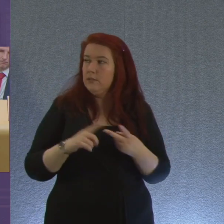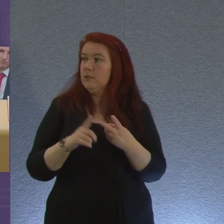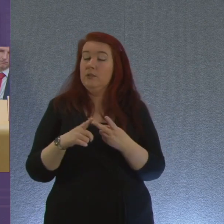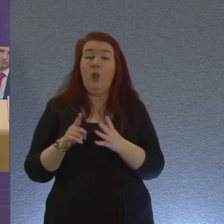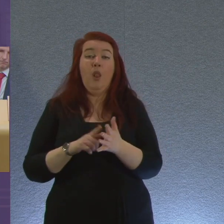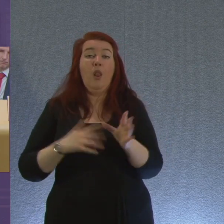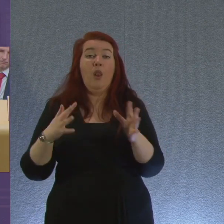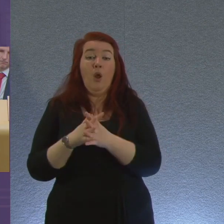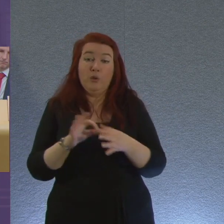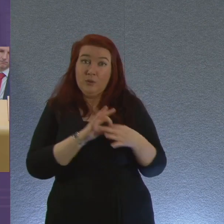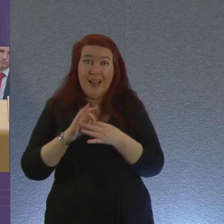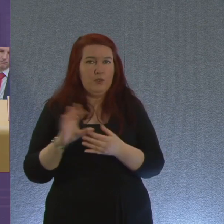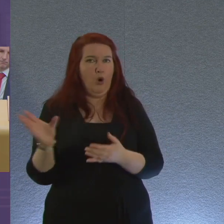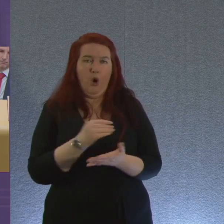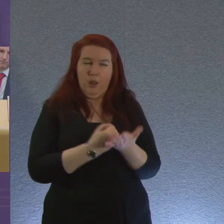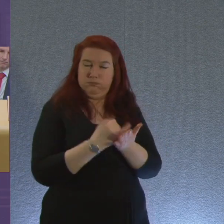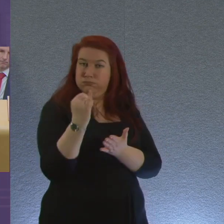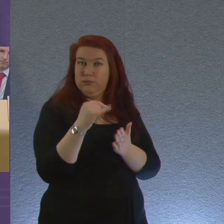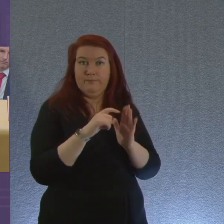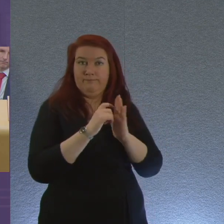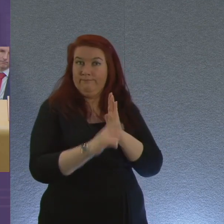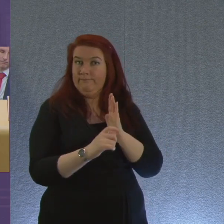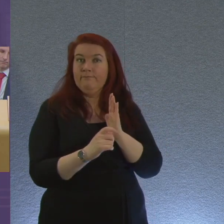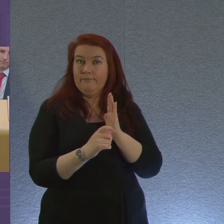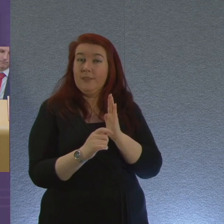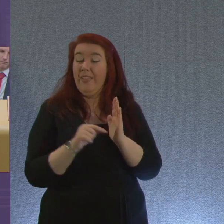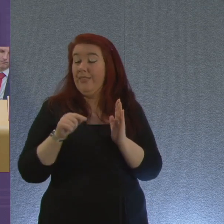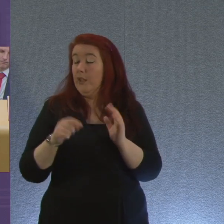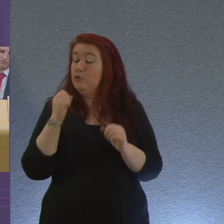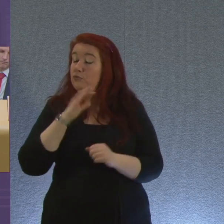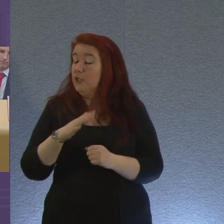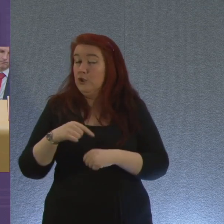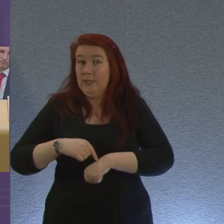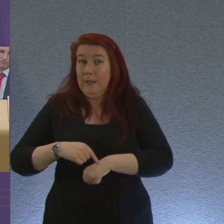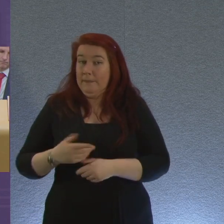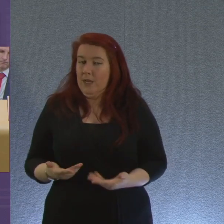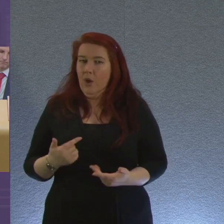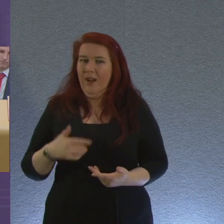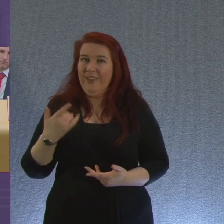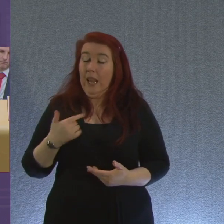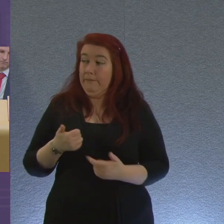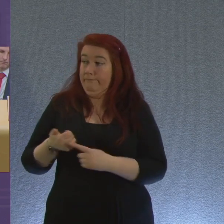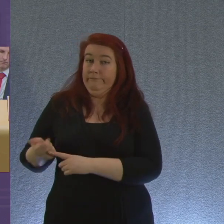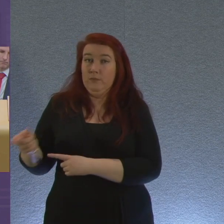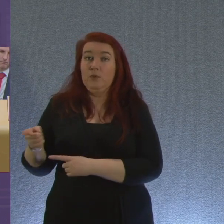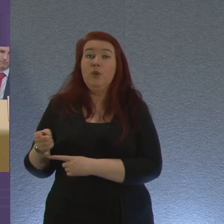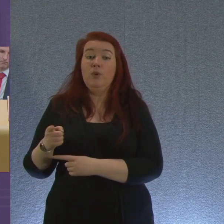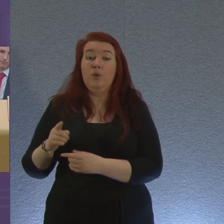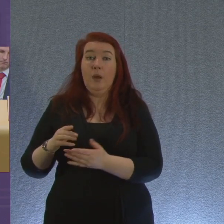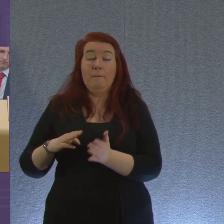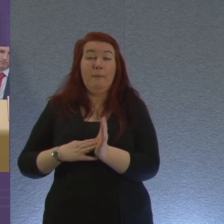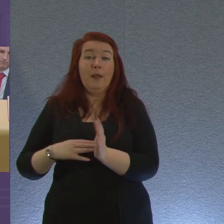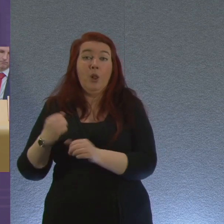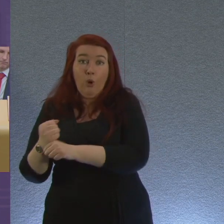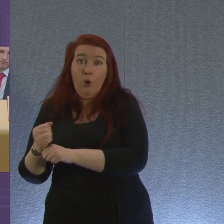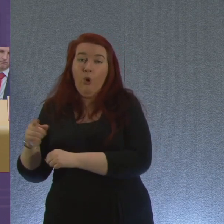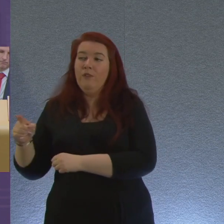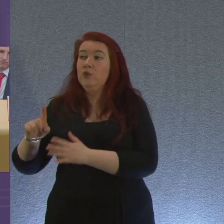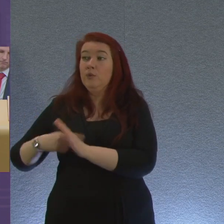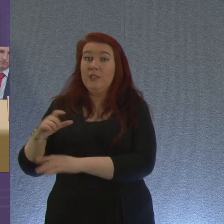opposition to that schedule. It is a marker of the strange times we live in that I find myself in an alliance with Joanna Cherry and Michael Gove in opposition to these provisions.